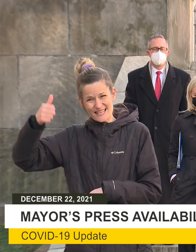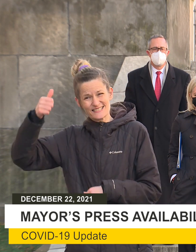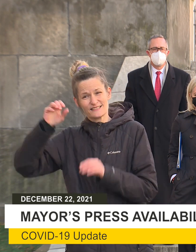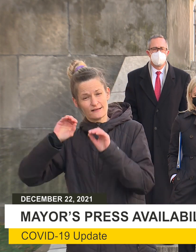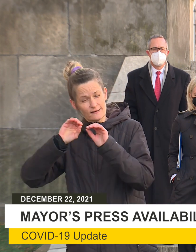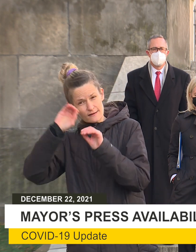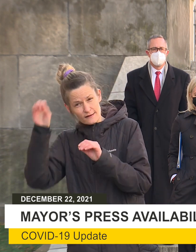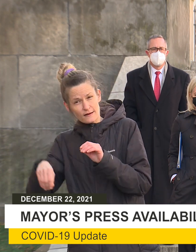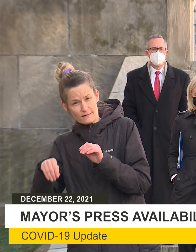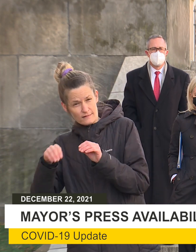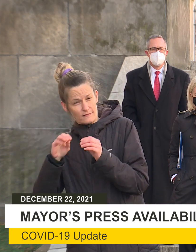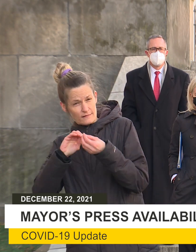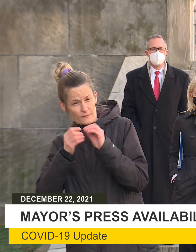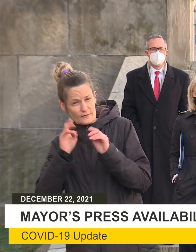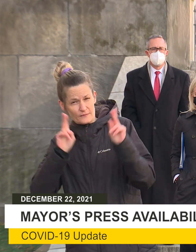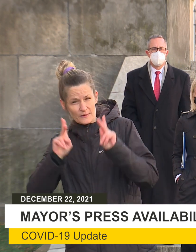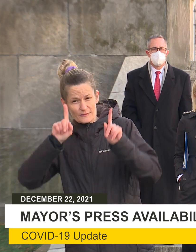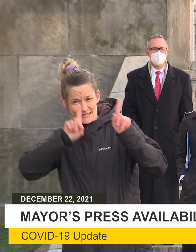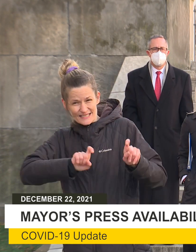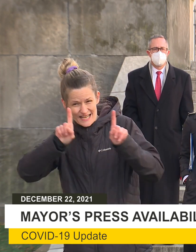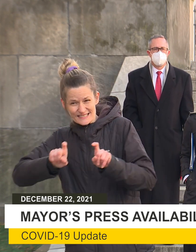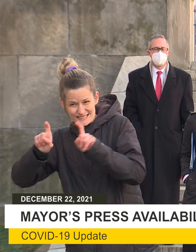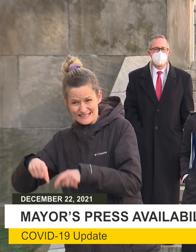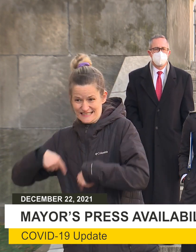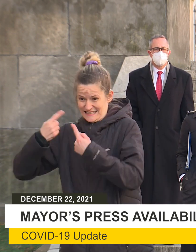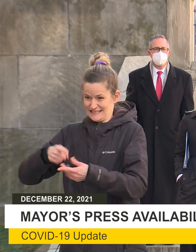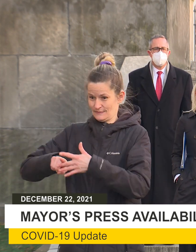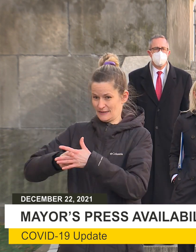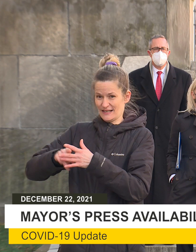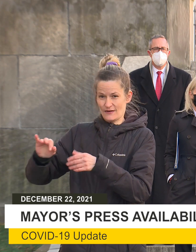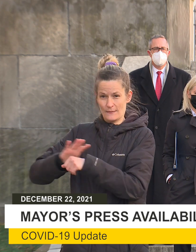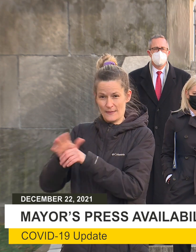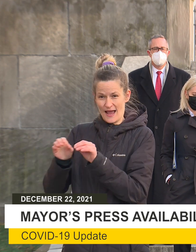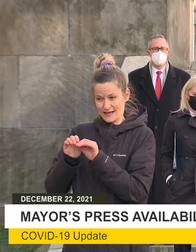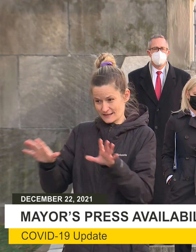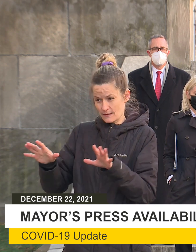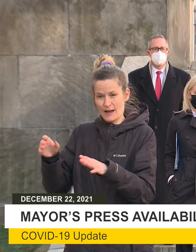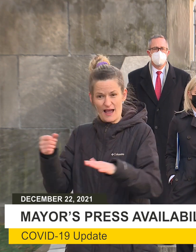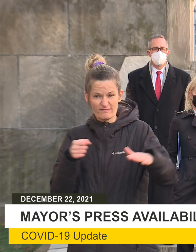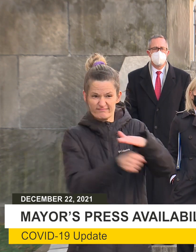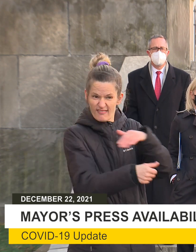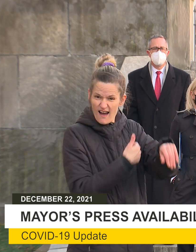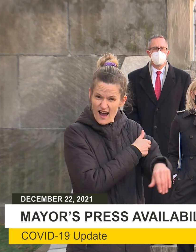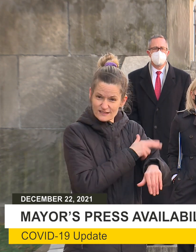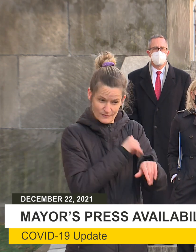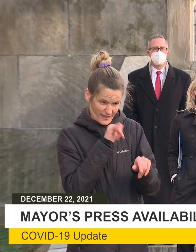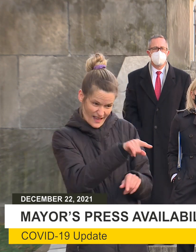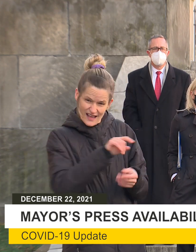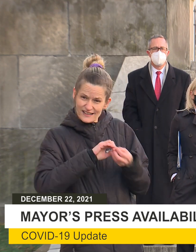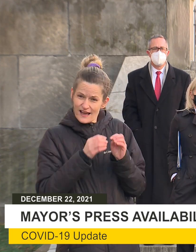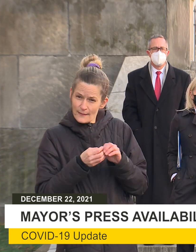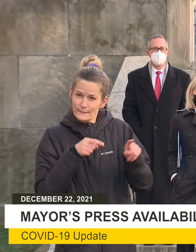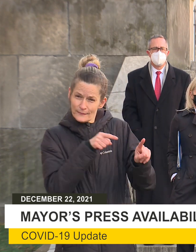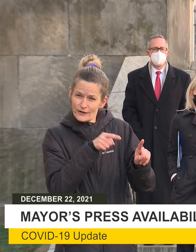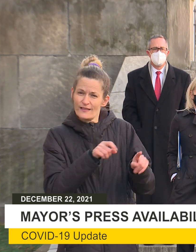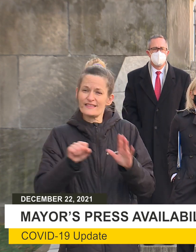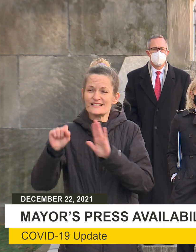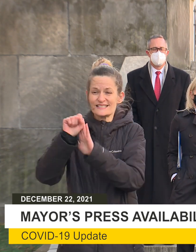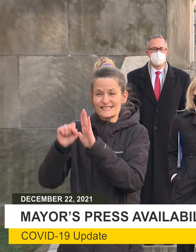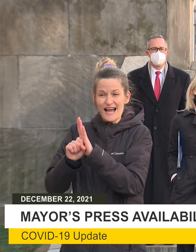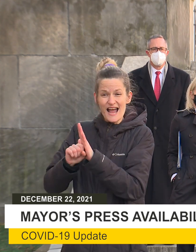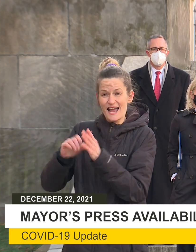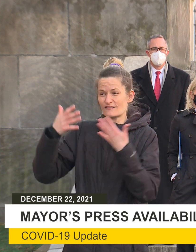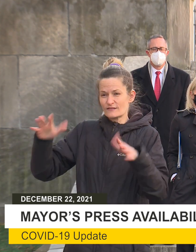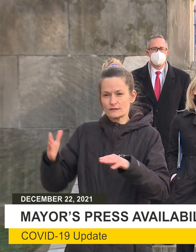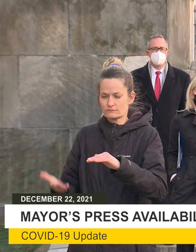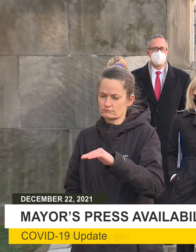of the pandemic. We've seen the hospitalizations in the state more than double over the last 3 weeks. At